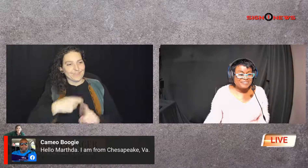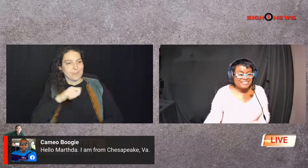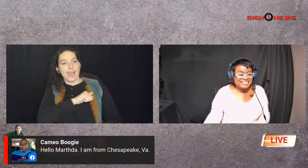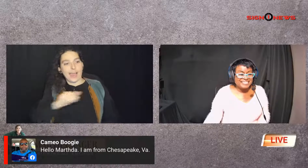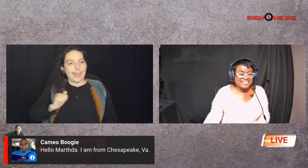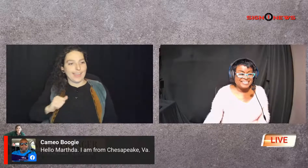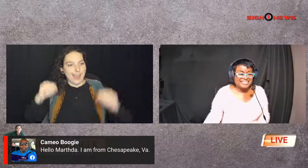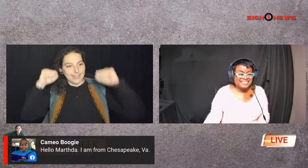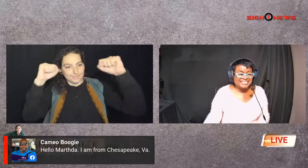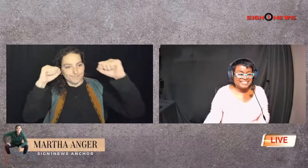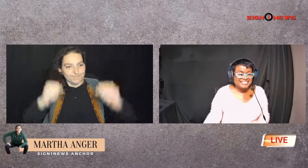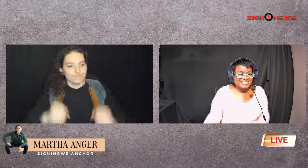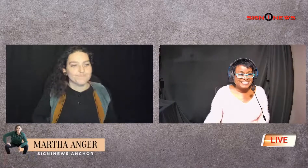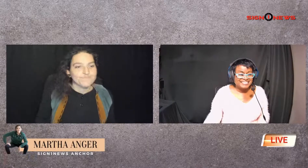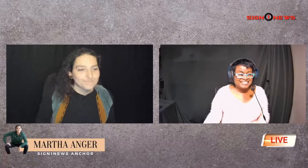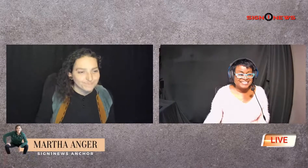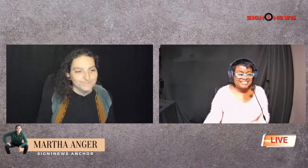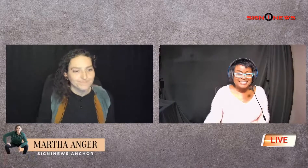Hello, Virginia.